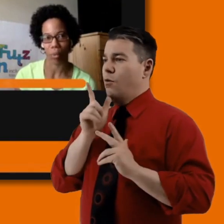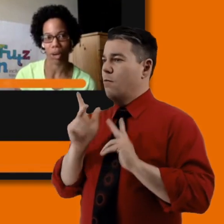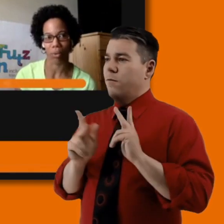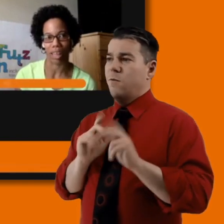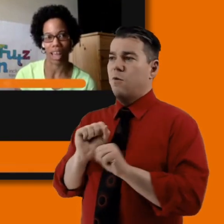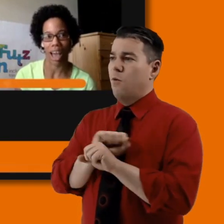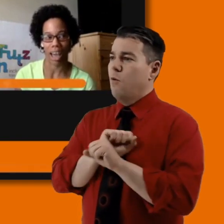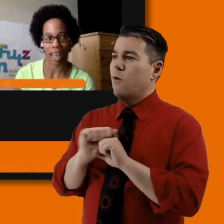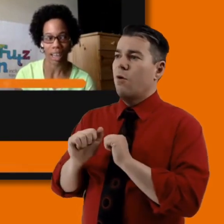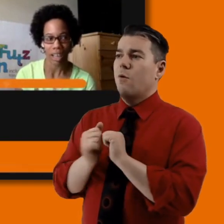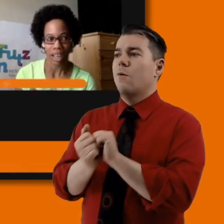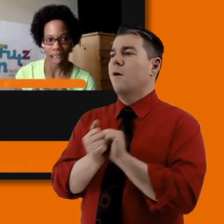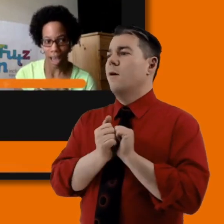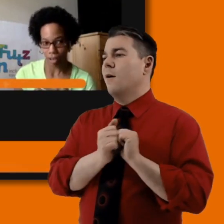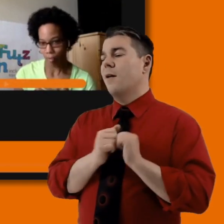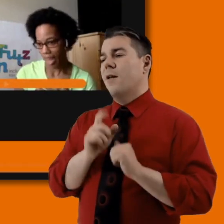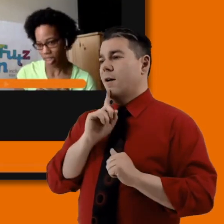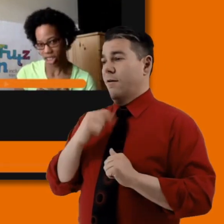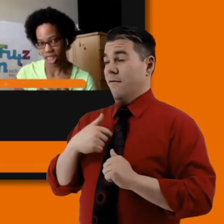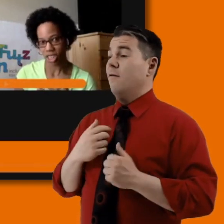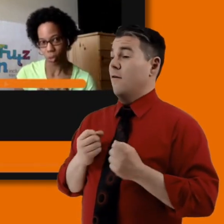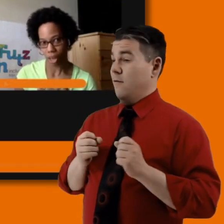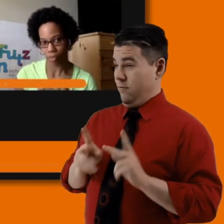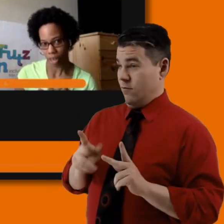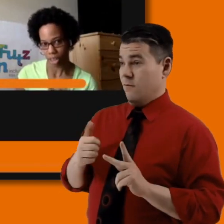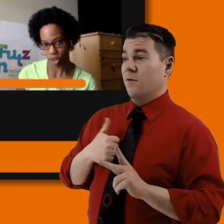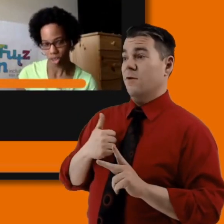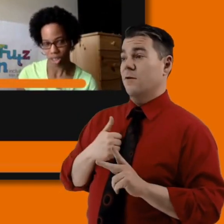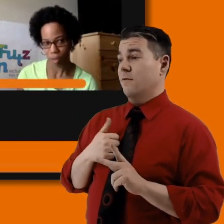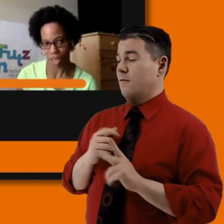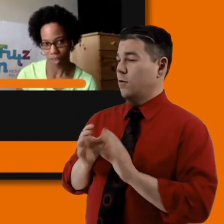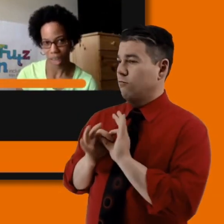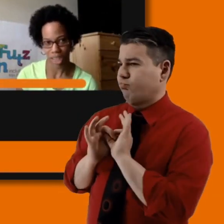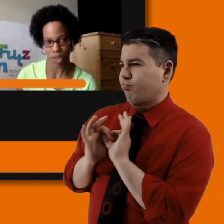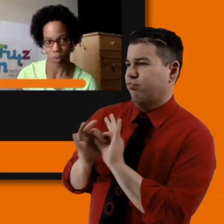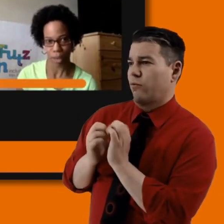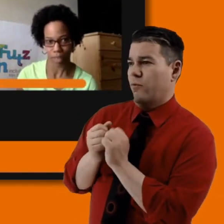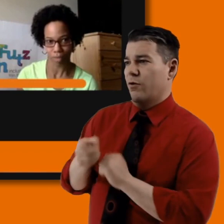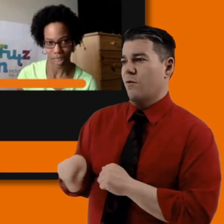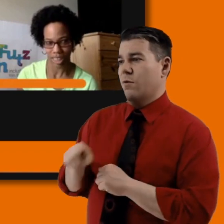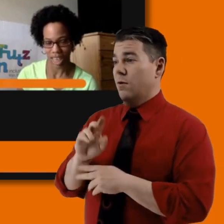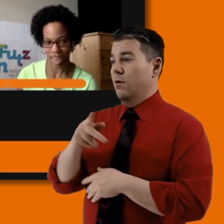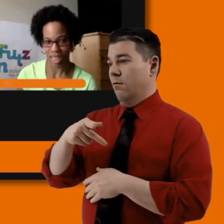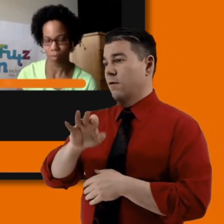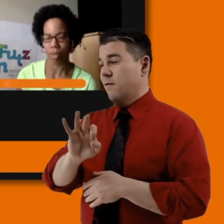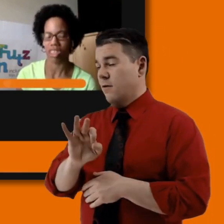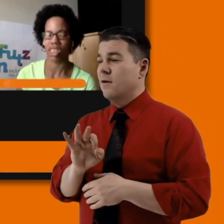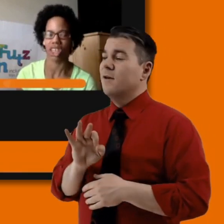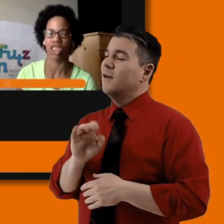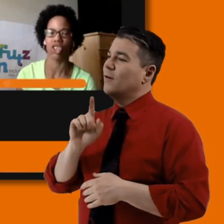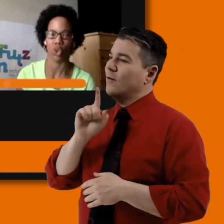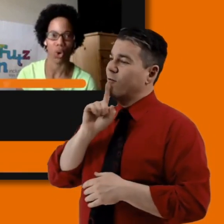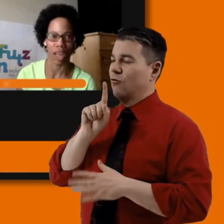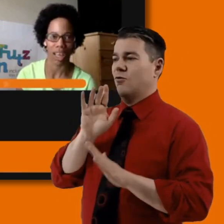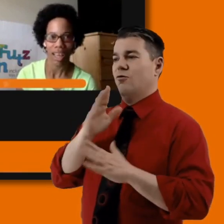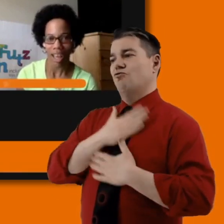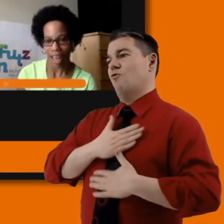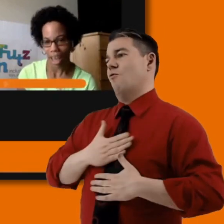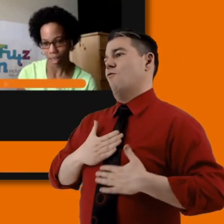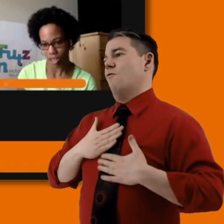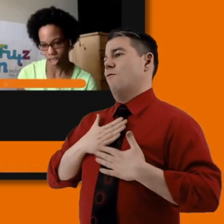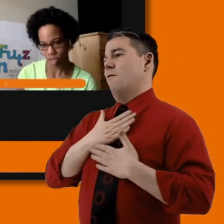that they work with. I have had the chance to work very closely with you guys through Pumpkin Fudge, and it's been such a